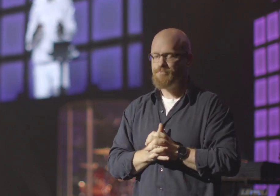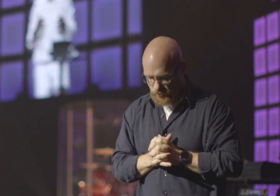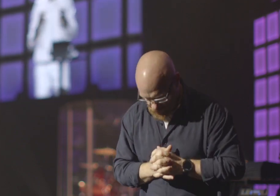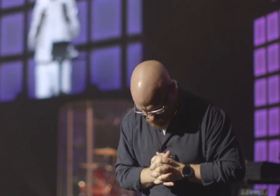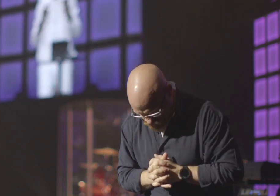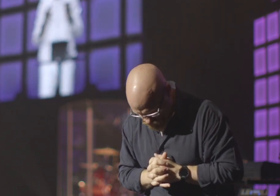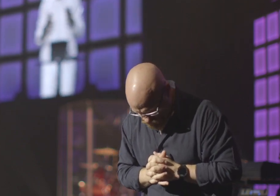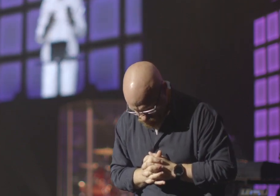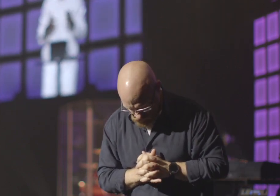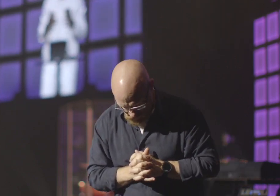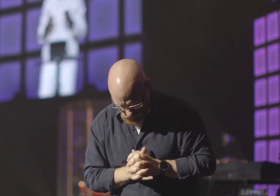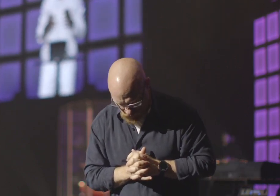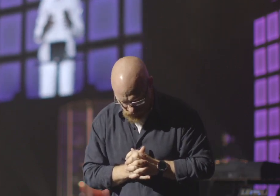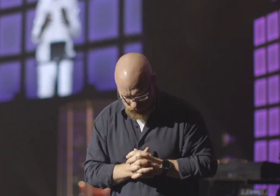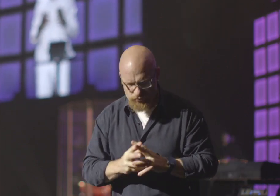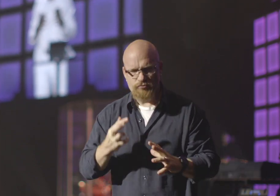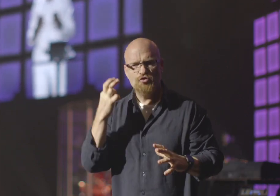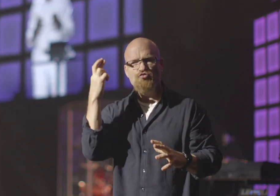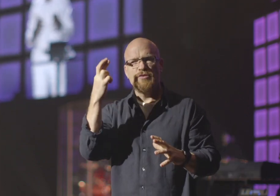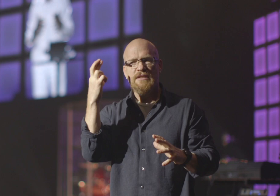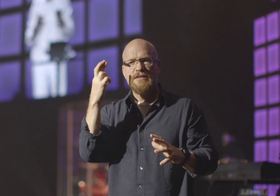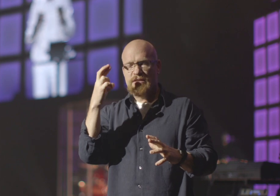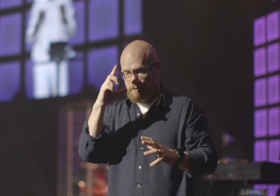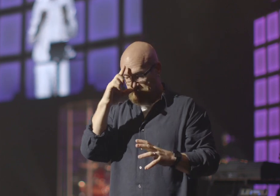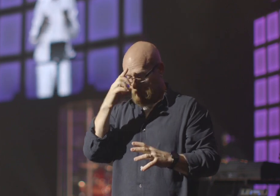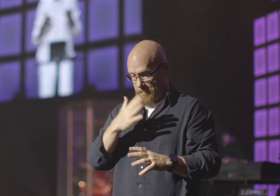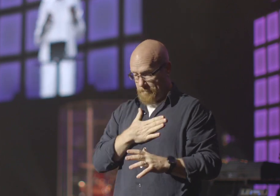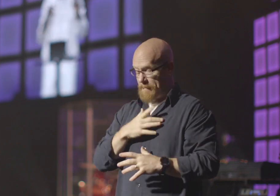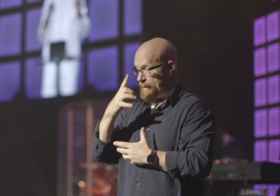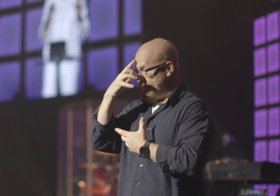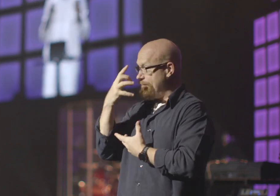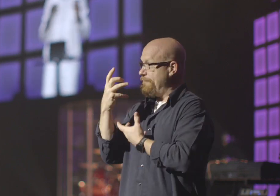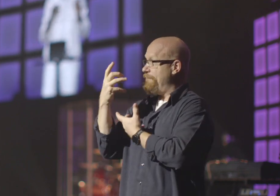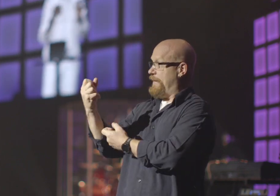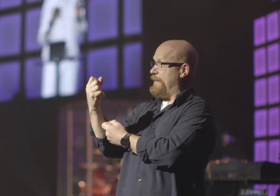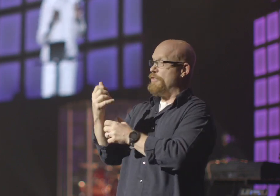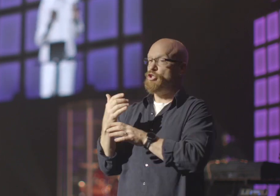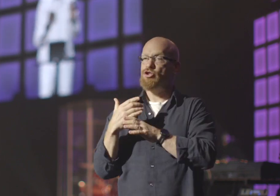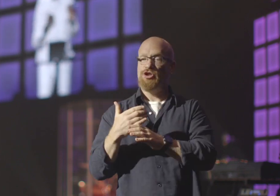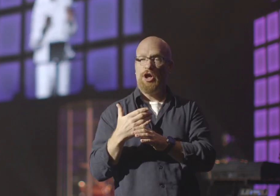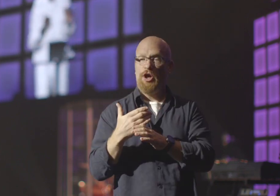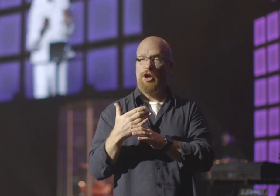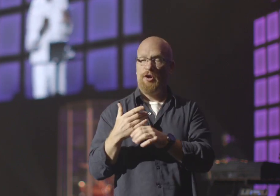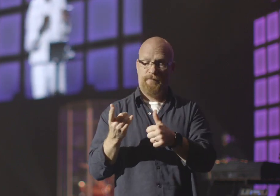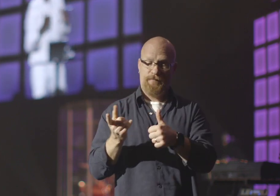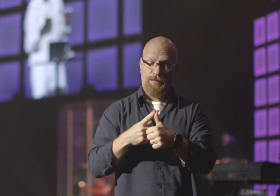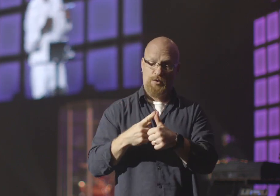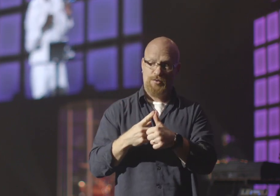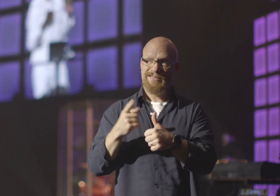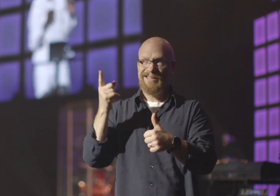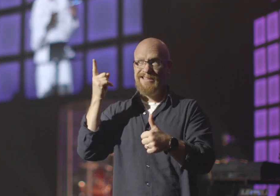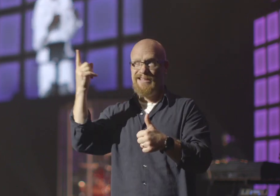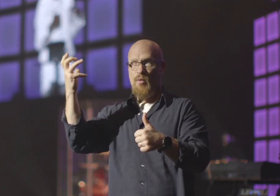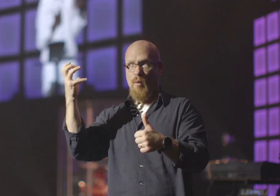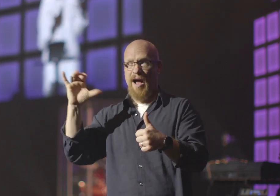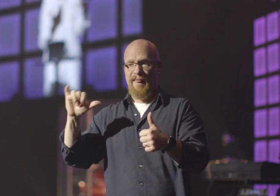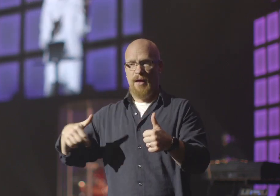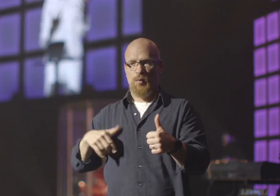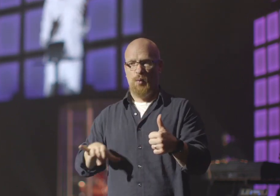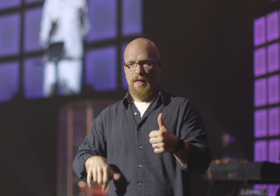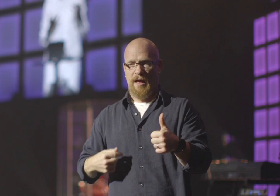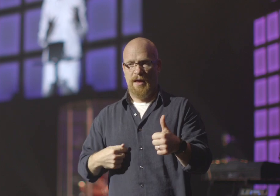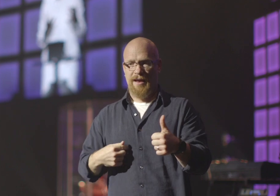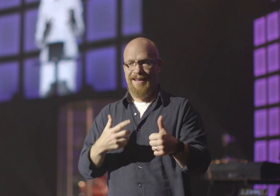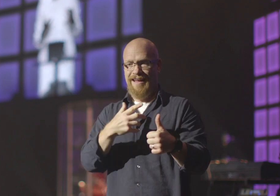we are to share our faith is because God wants us to and God